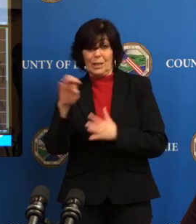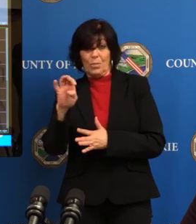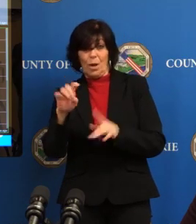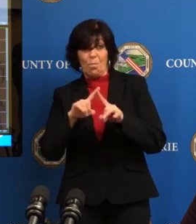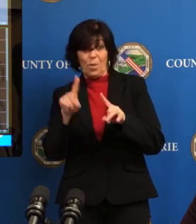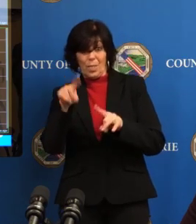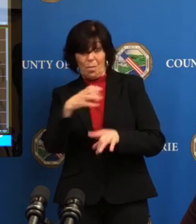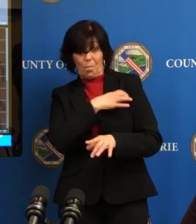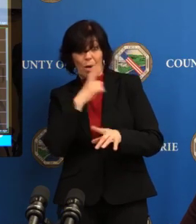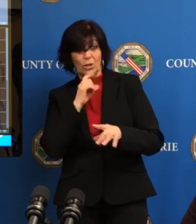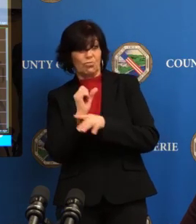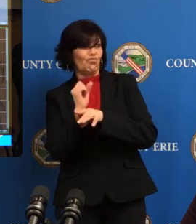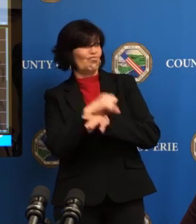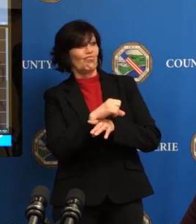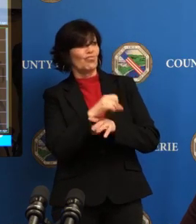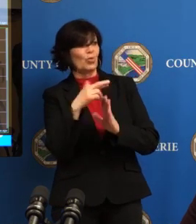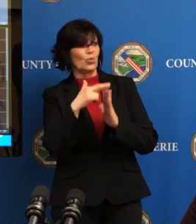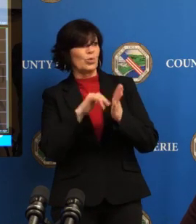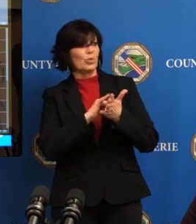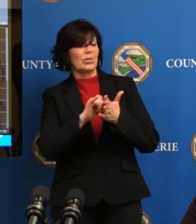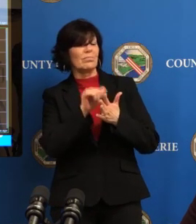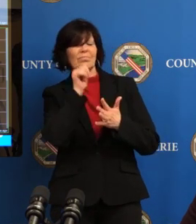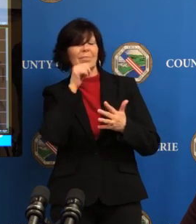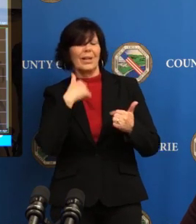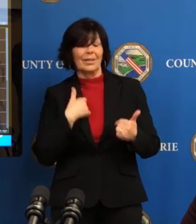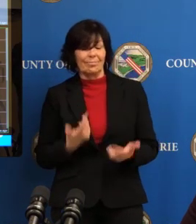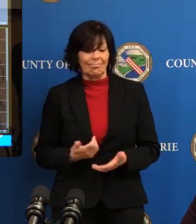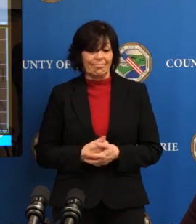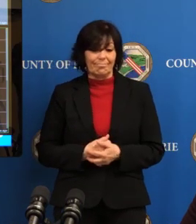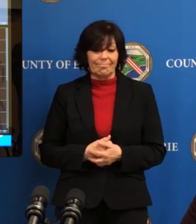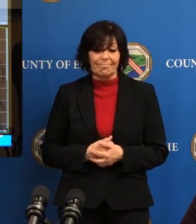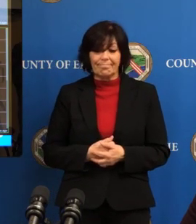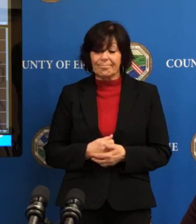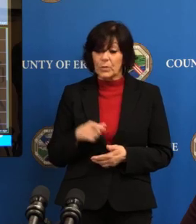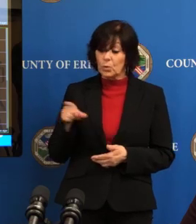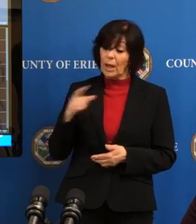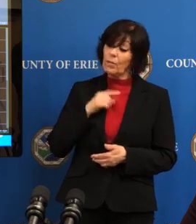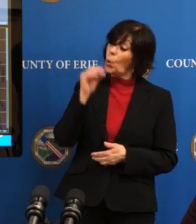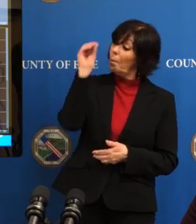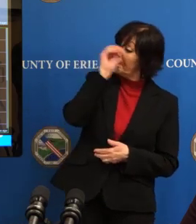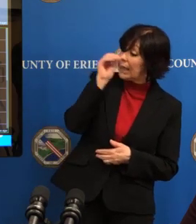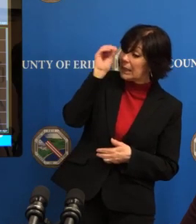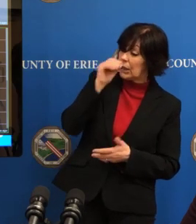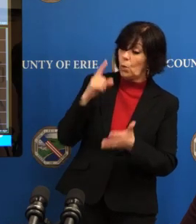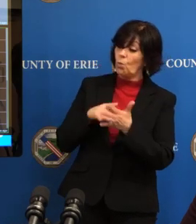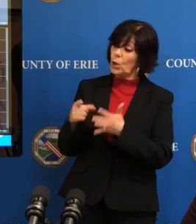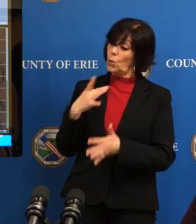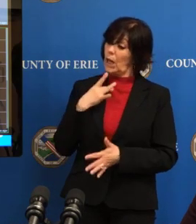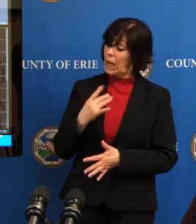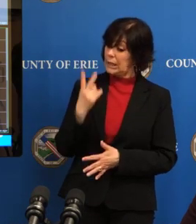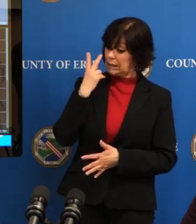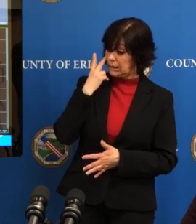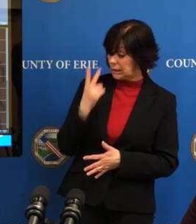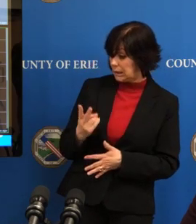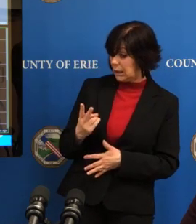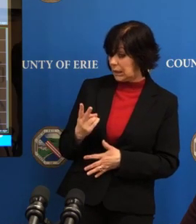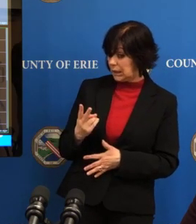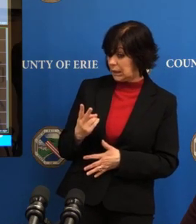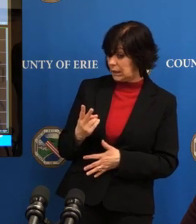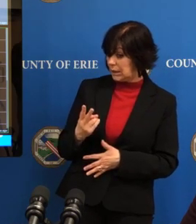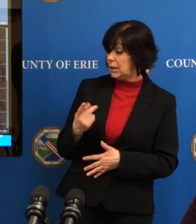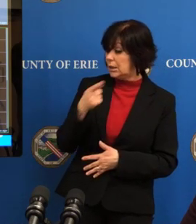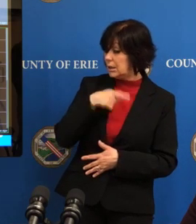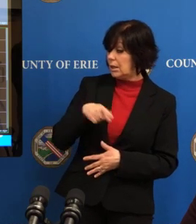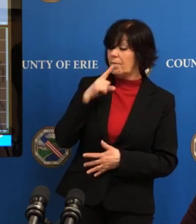override the rules of New York State. Do you have an opinion about what you would like to see done in the interest